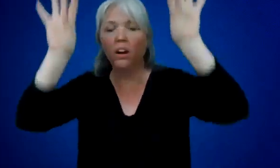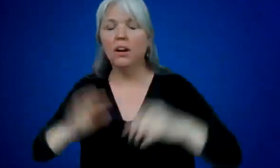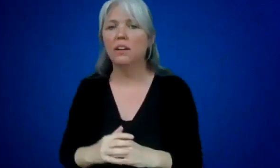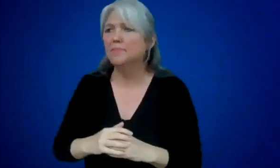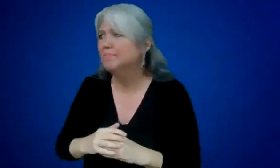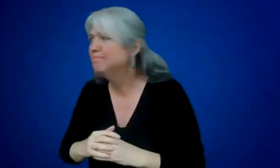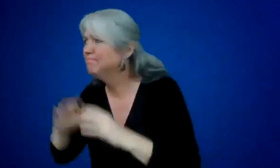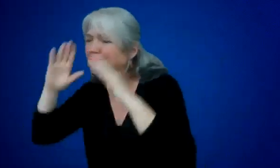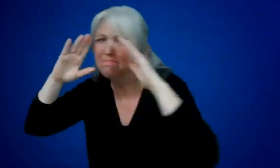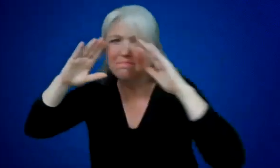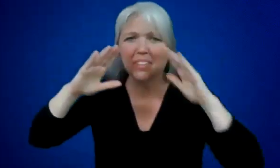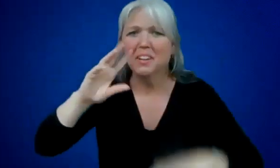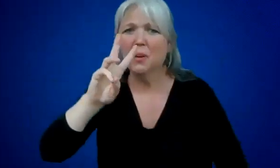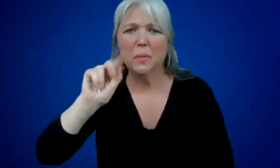"Winn-Dixie," I said.